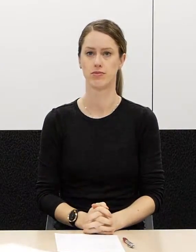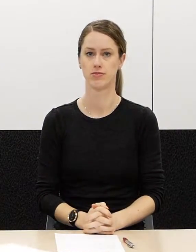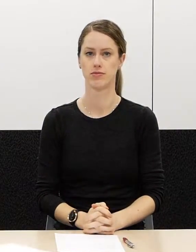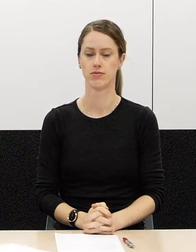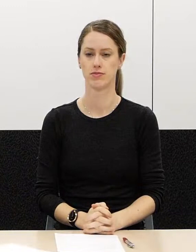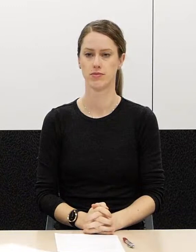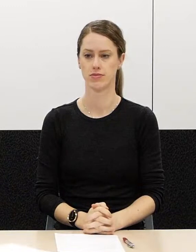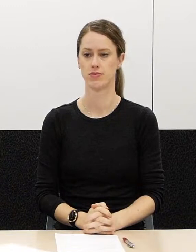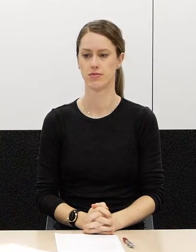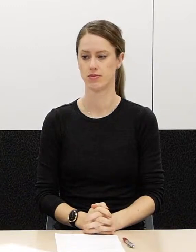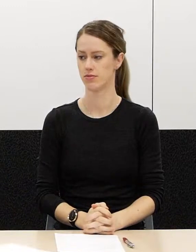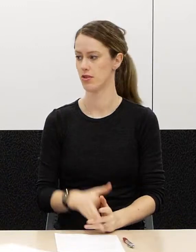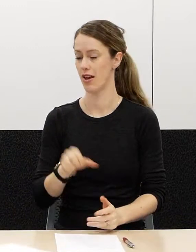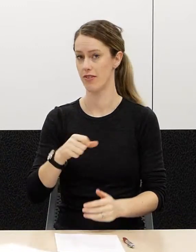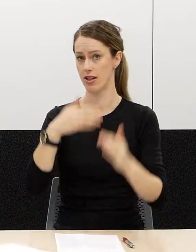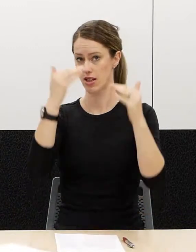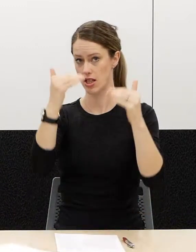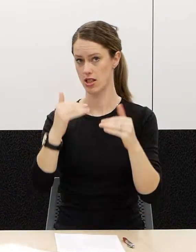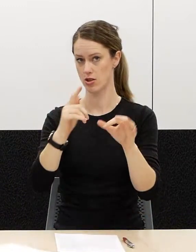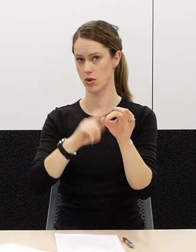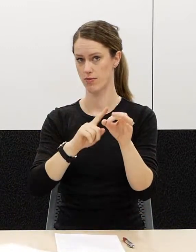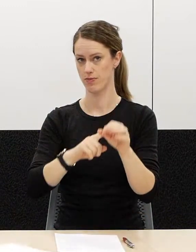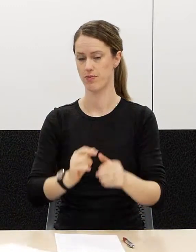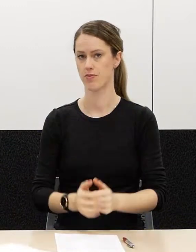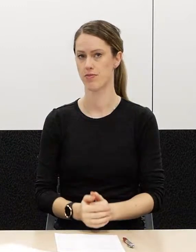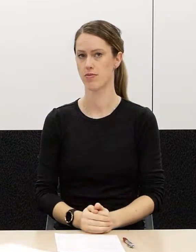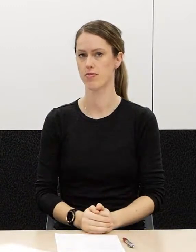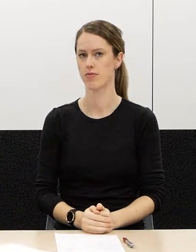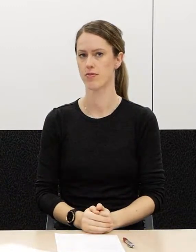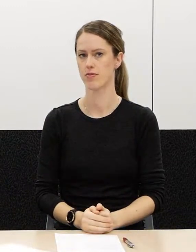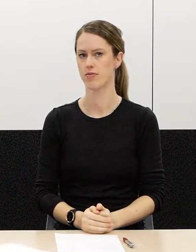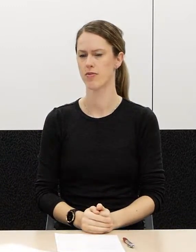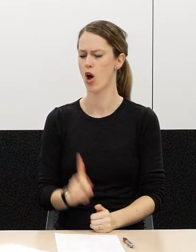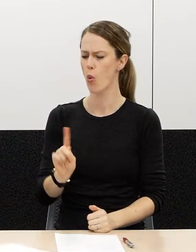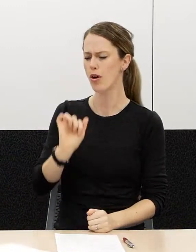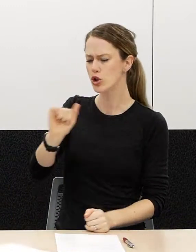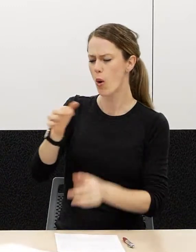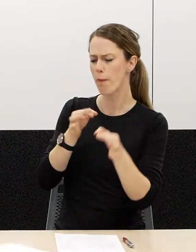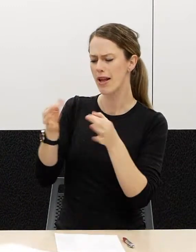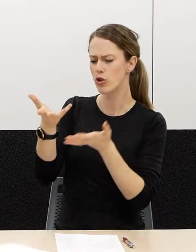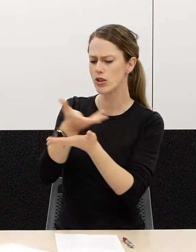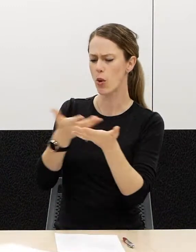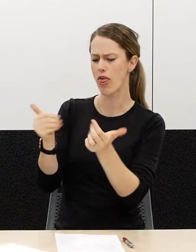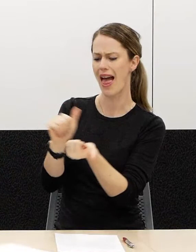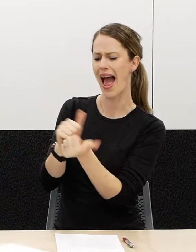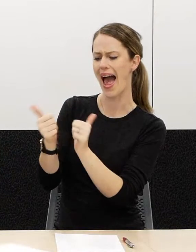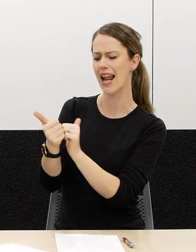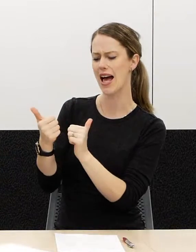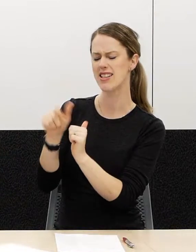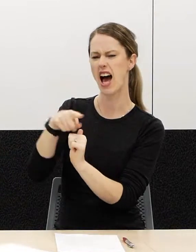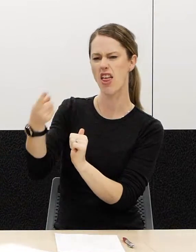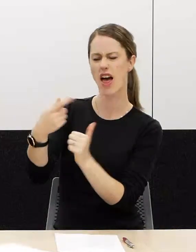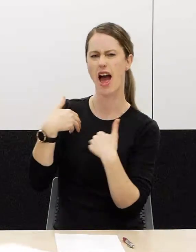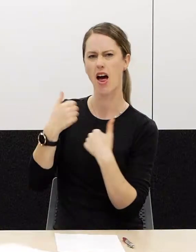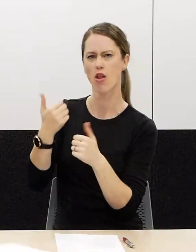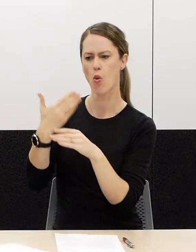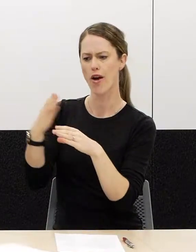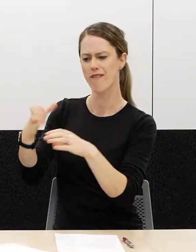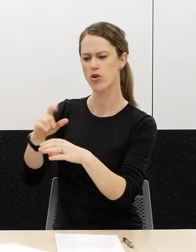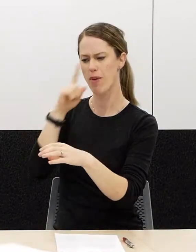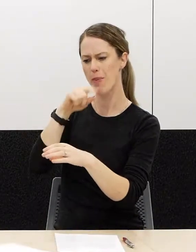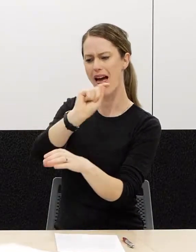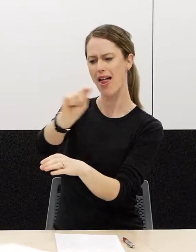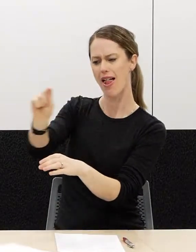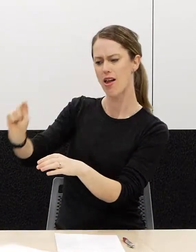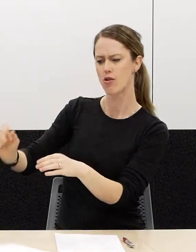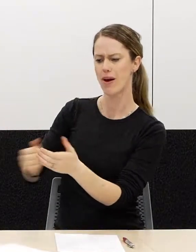So we have another question now. So what is your plan to consult with the allied health workforce to make sure that you can implement